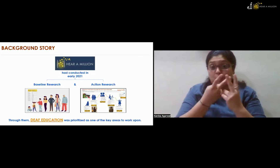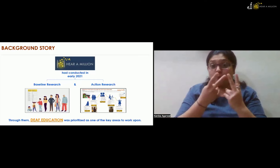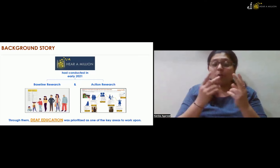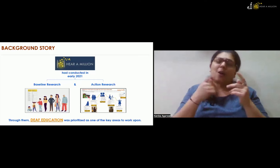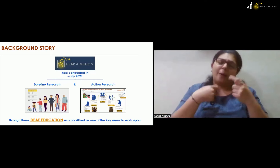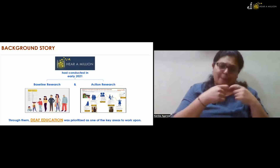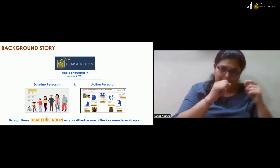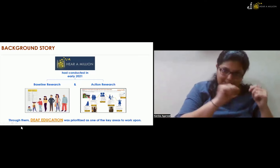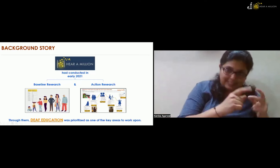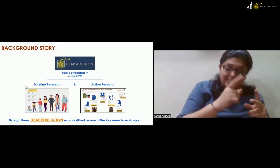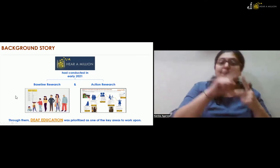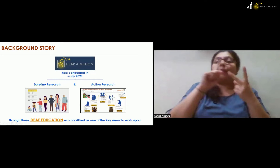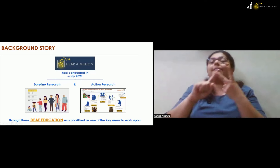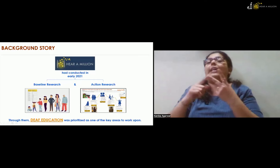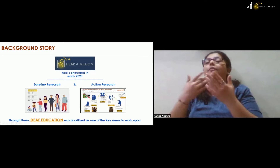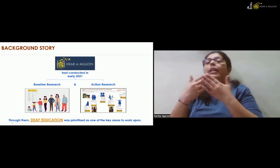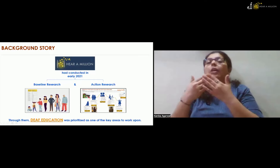year.